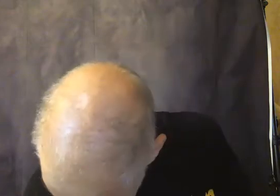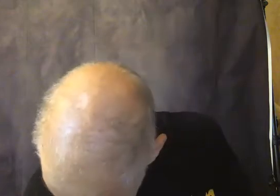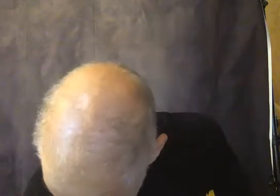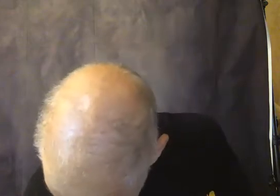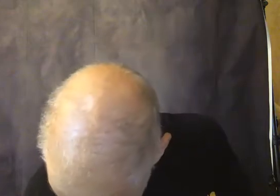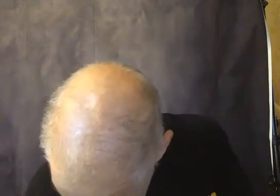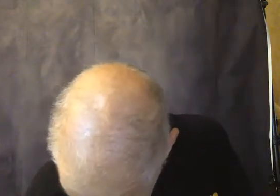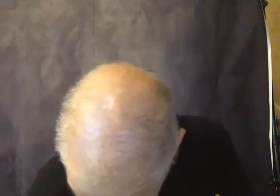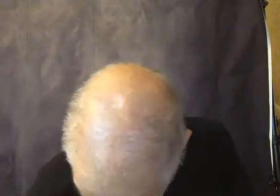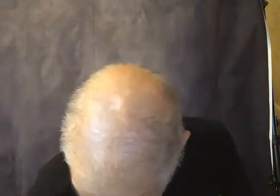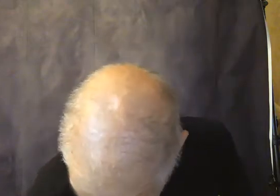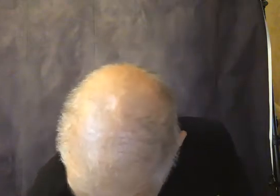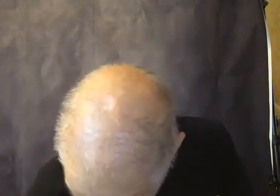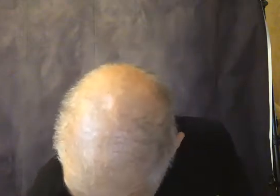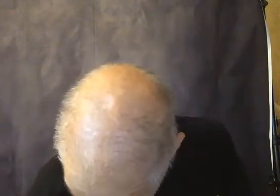It's really hard to see with this blue,